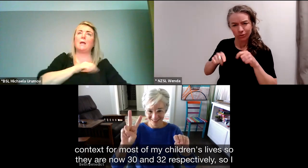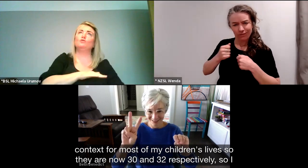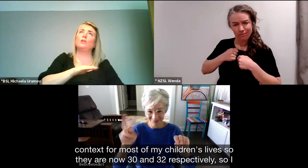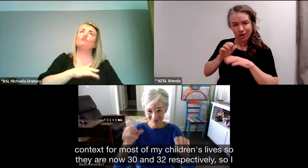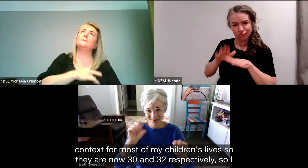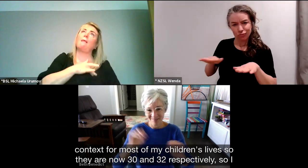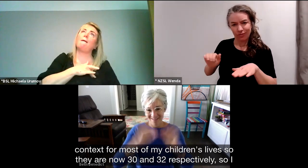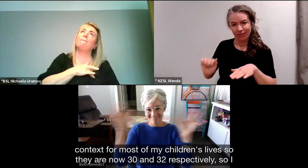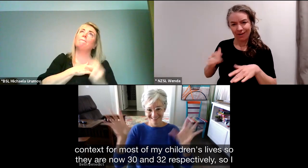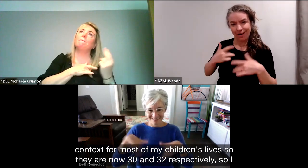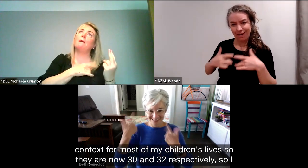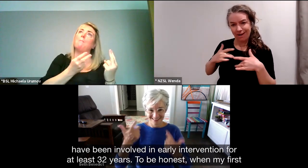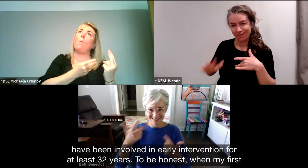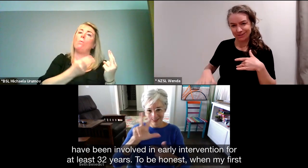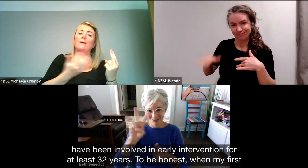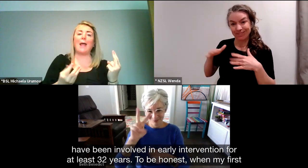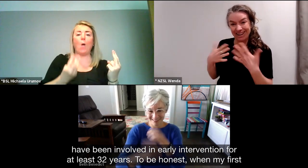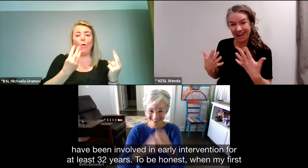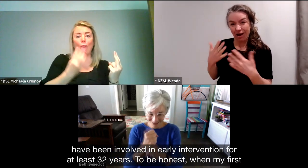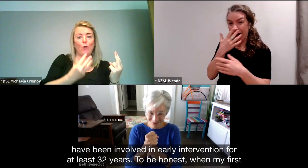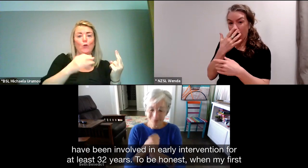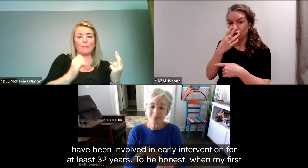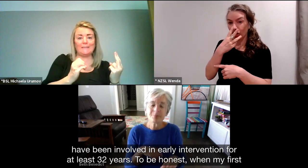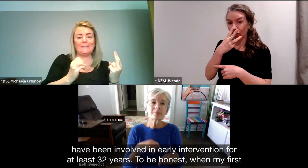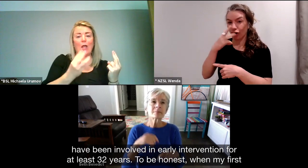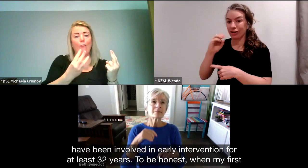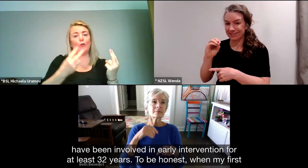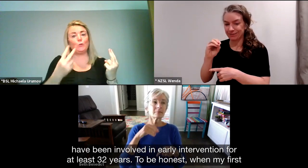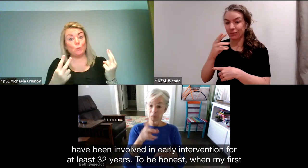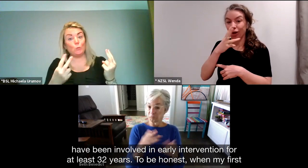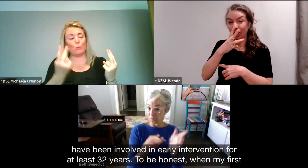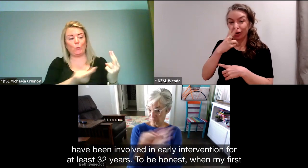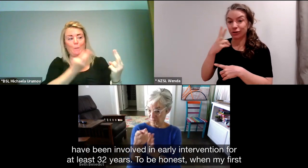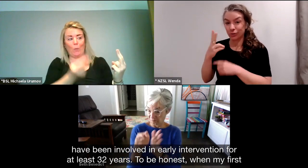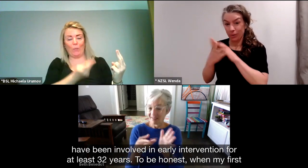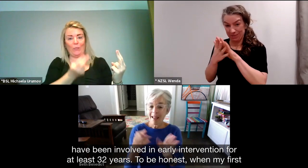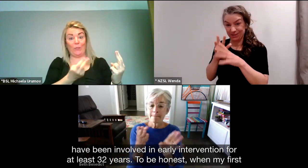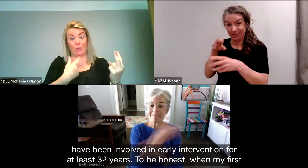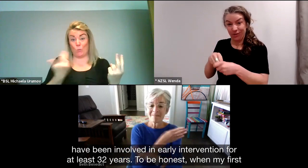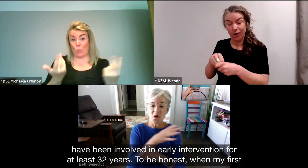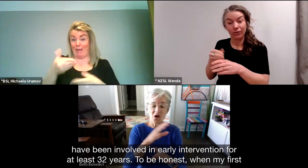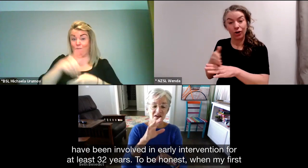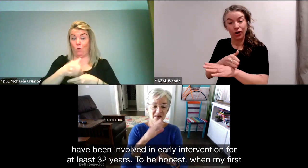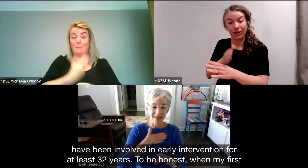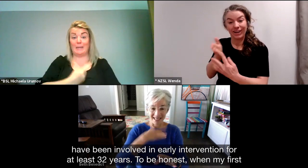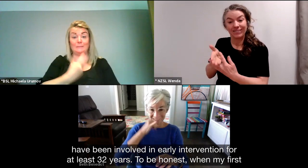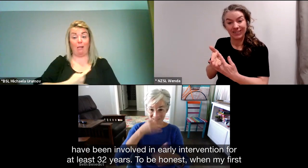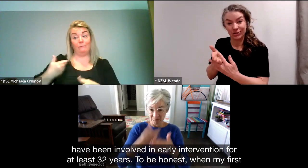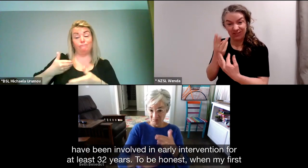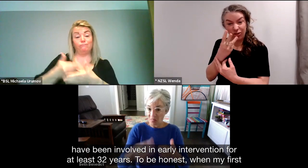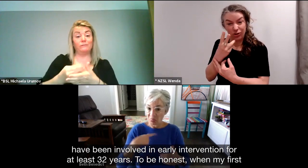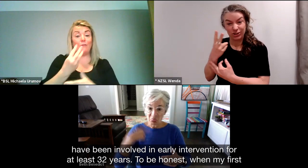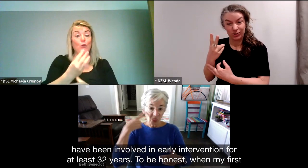30 and 32 respectively. So I've been involved in early intervention for at least 32 years. To be honest,